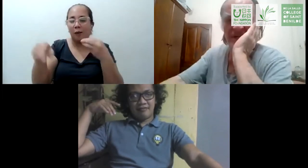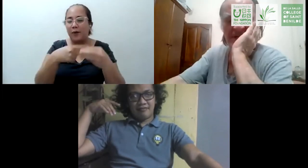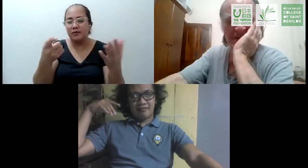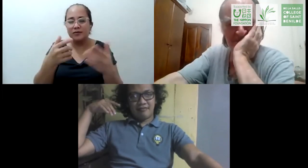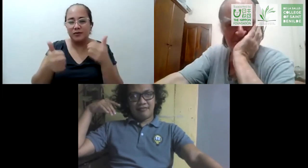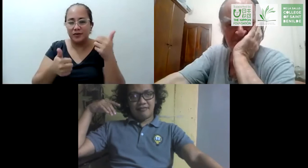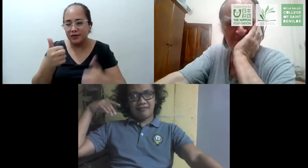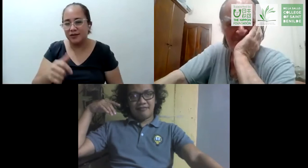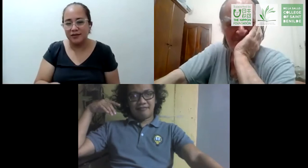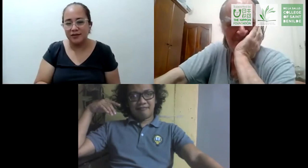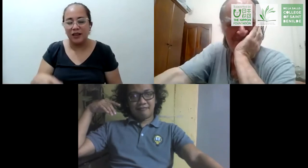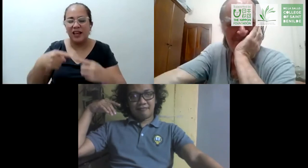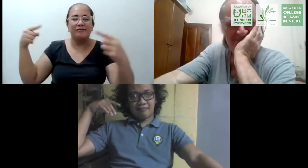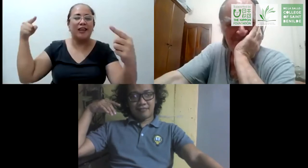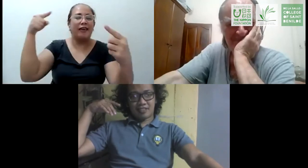till the end.